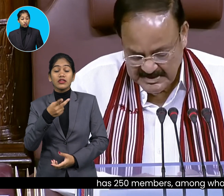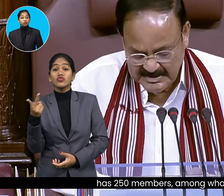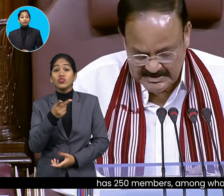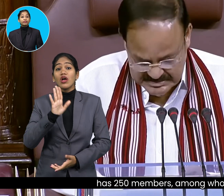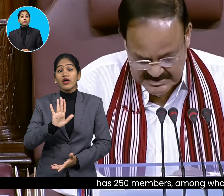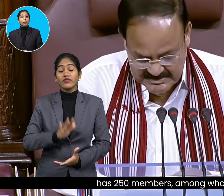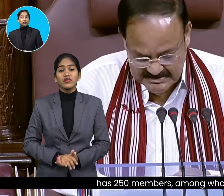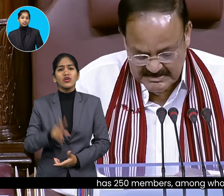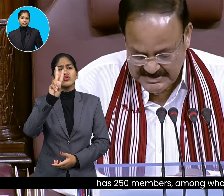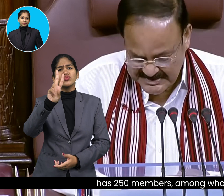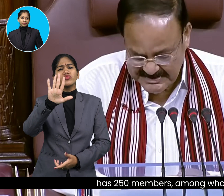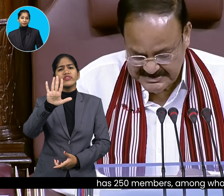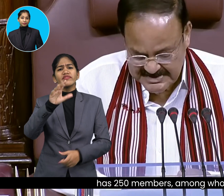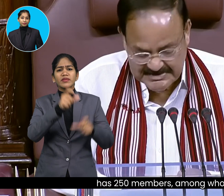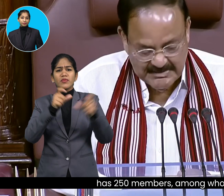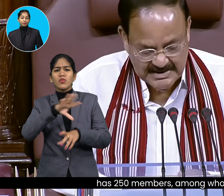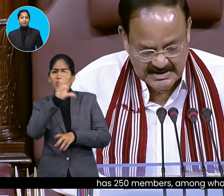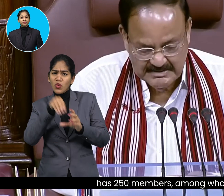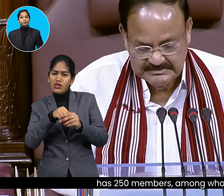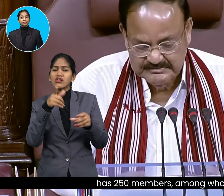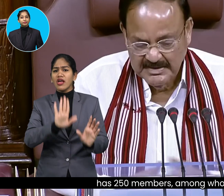has 250 members,